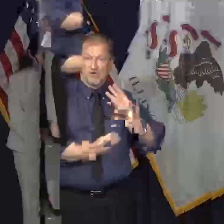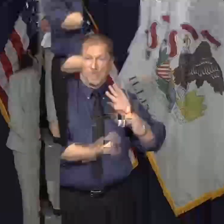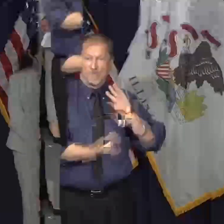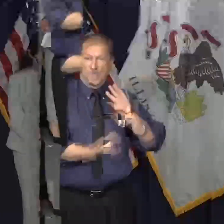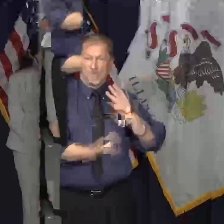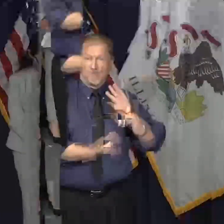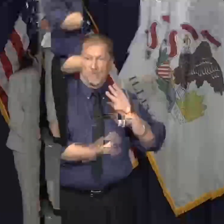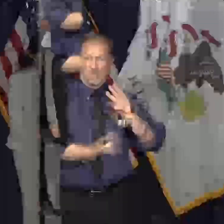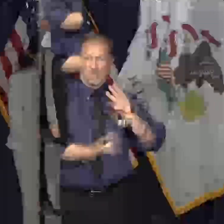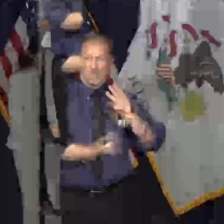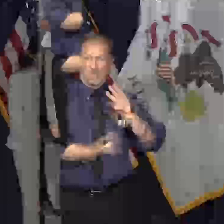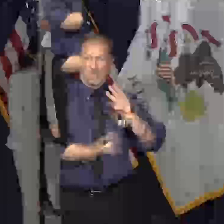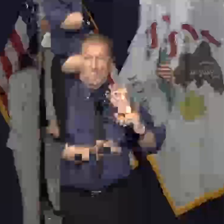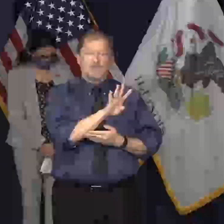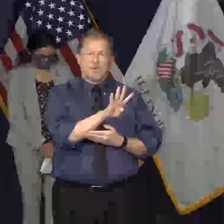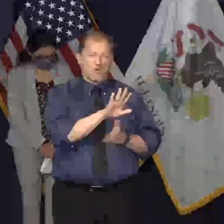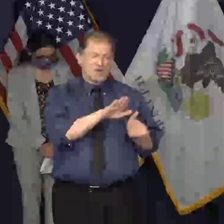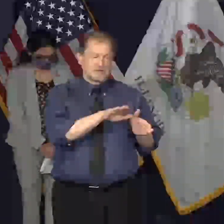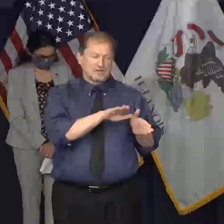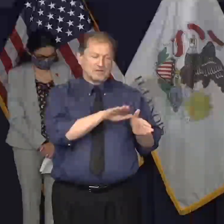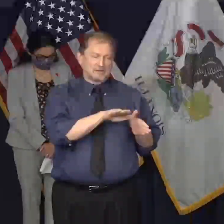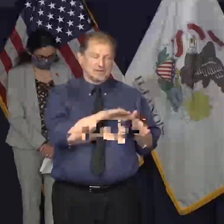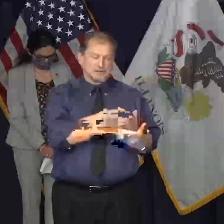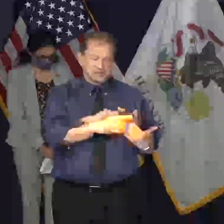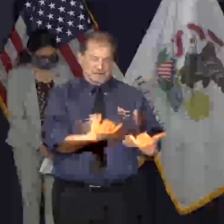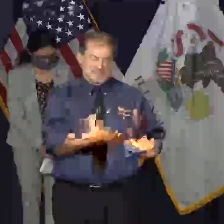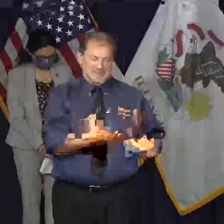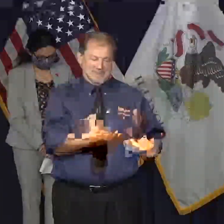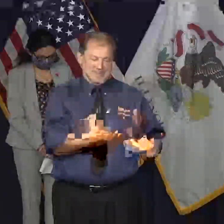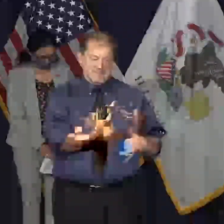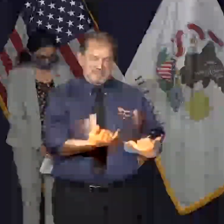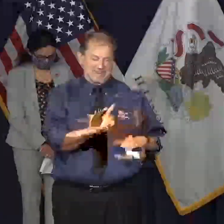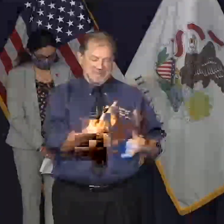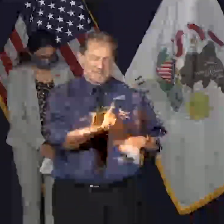2,974. In the hospital, we have